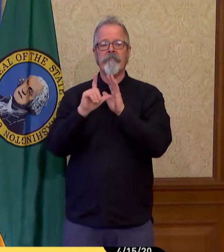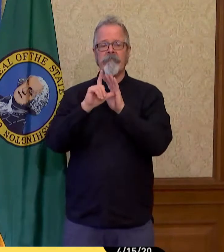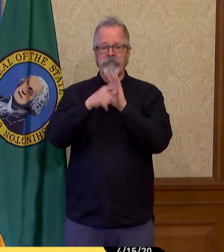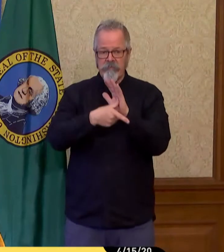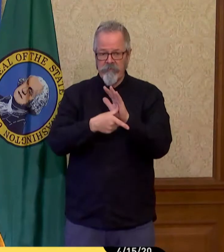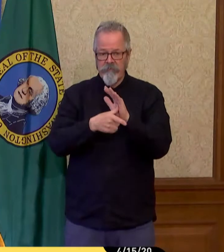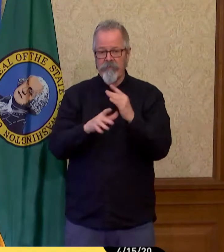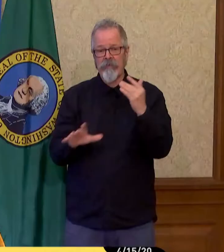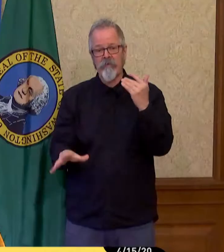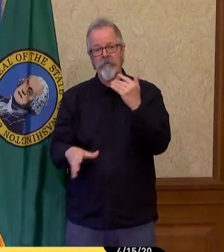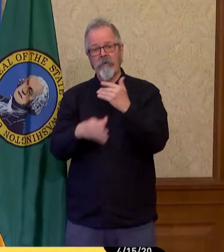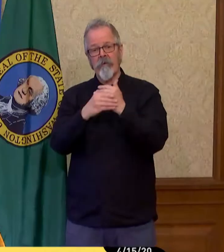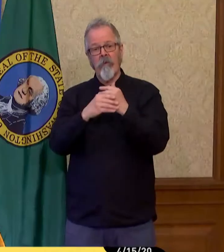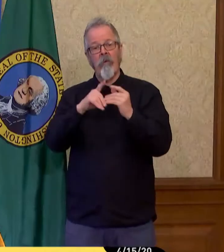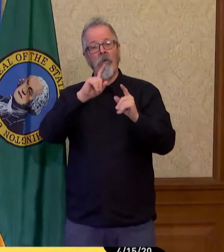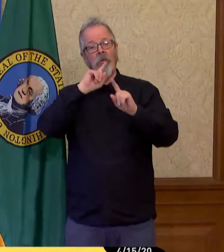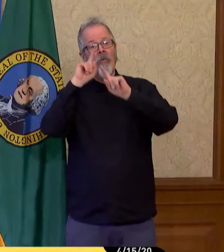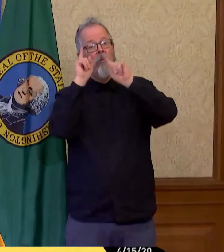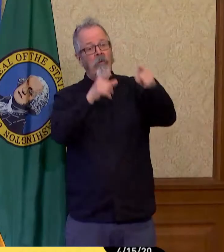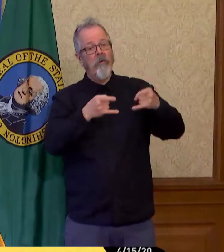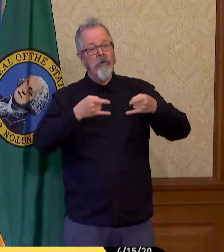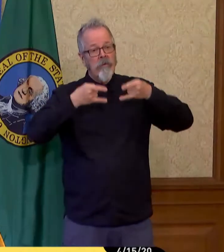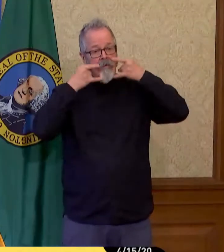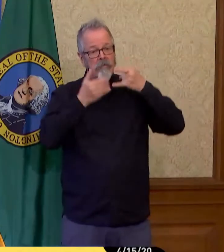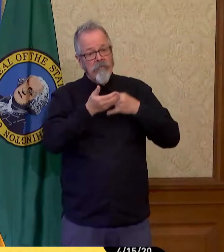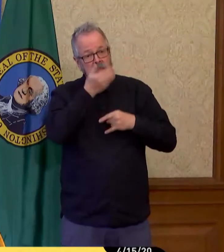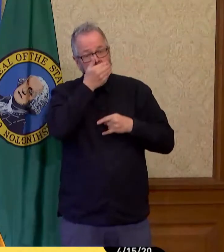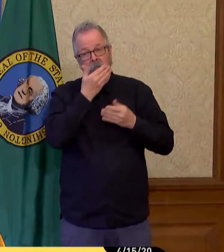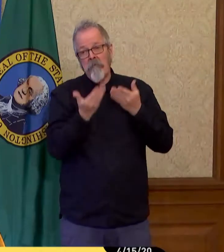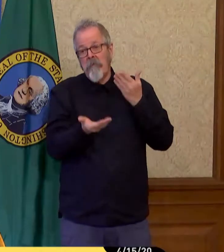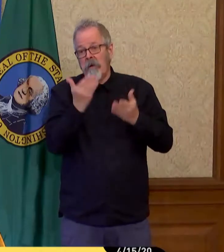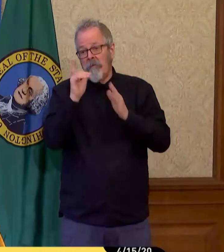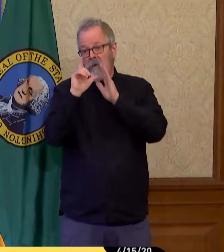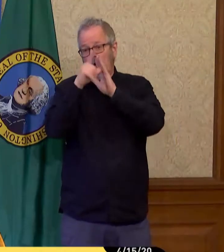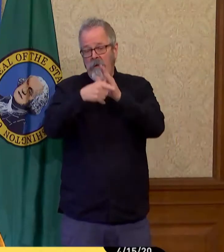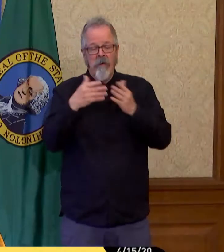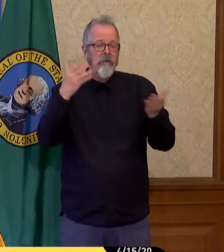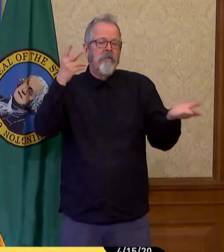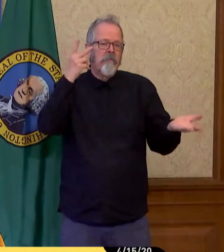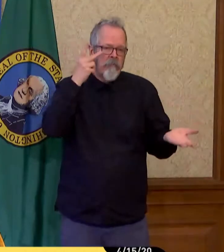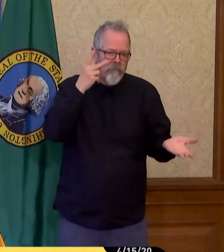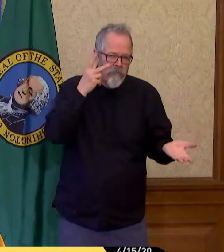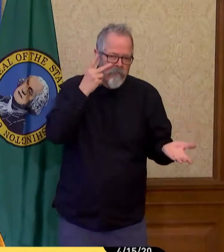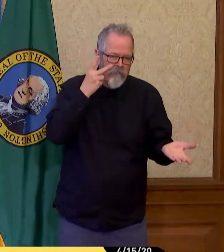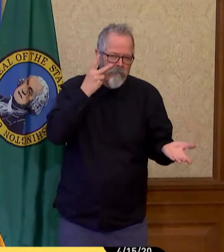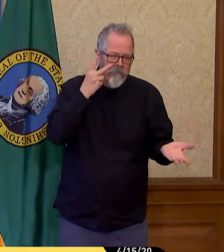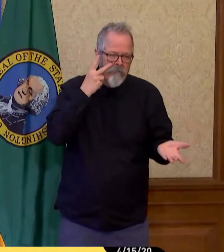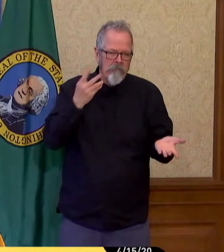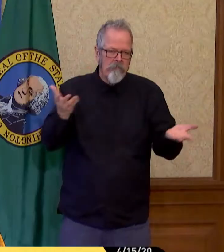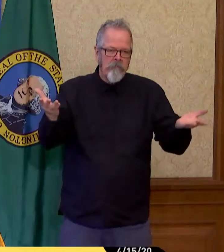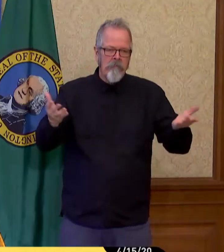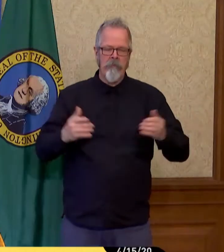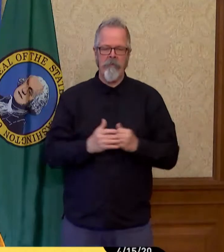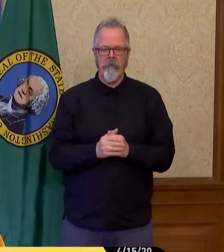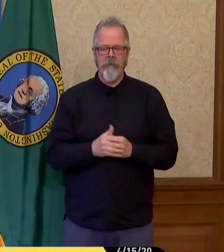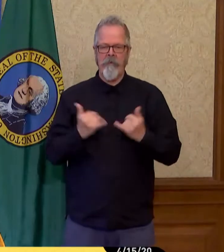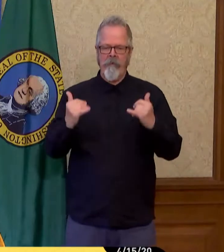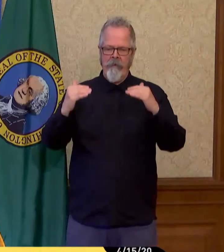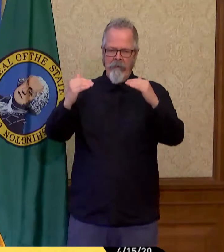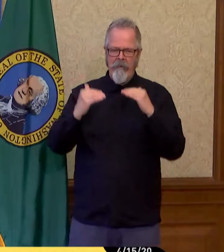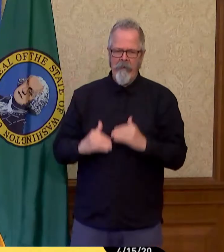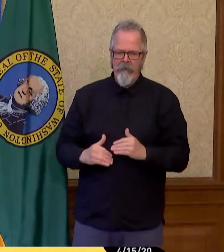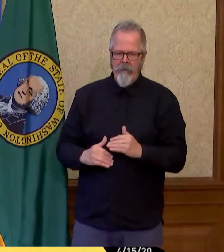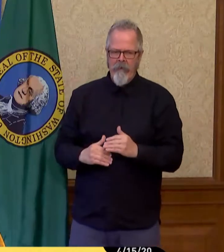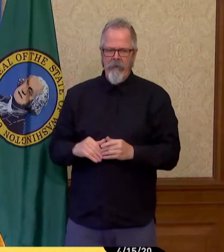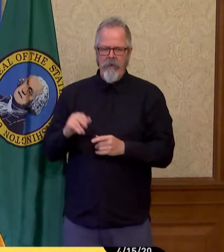Kyra. Governor, it is barely 3 weeks until your order expires. Is it truly realistic to